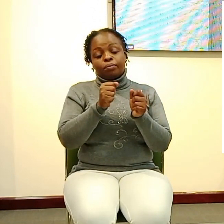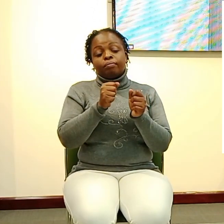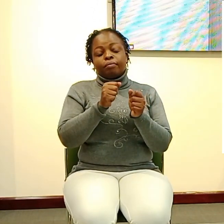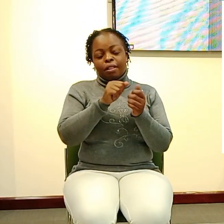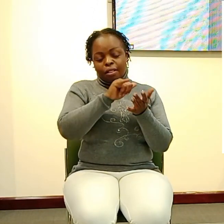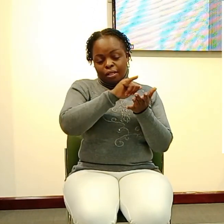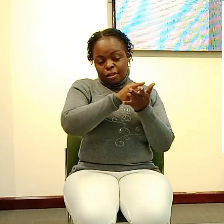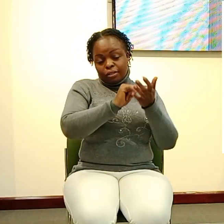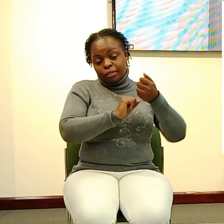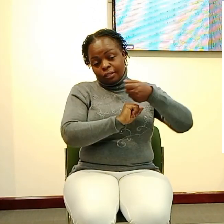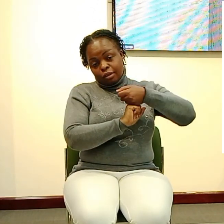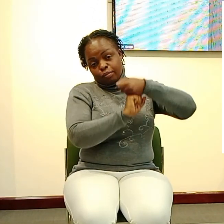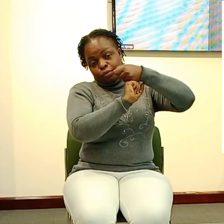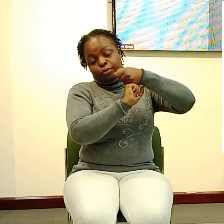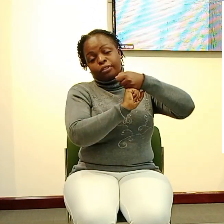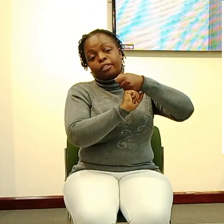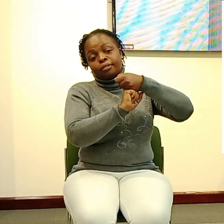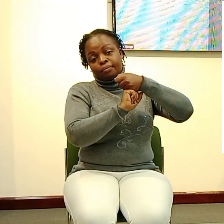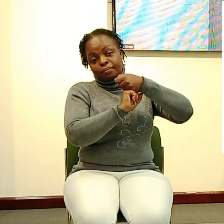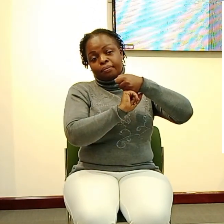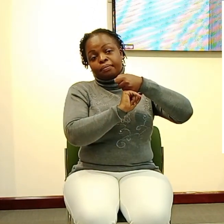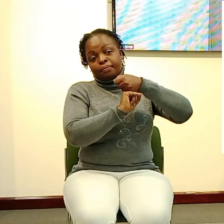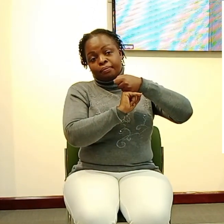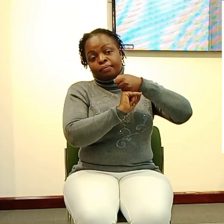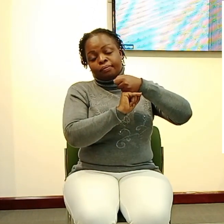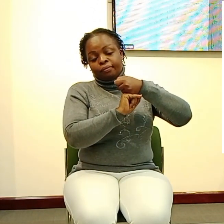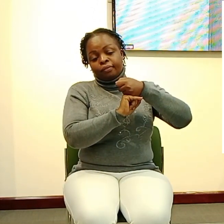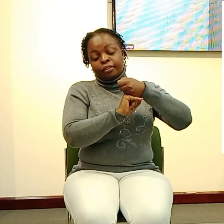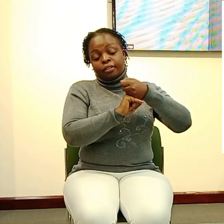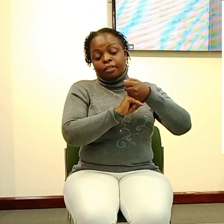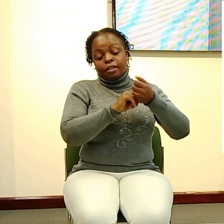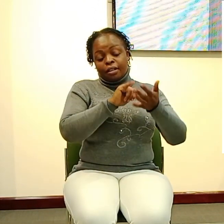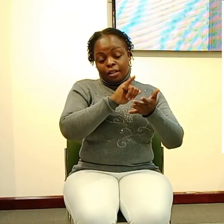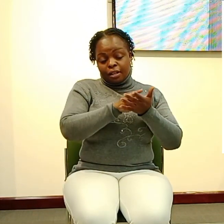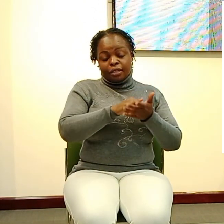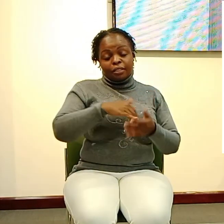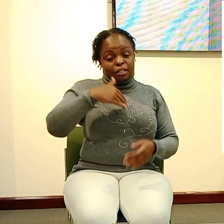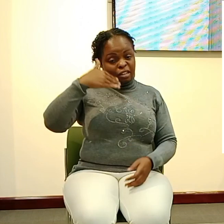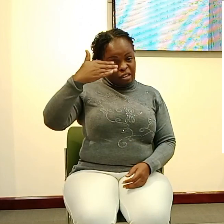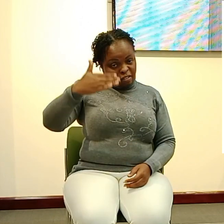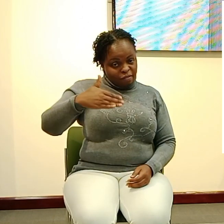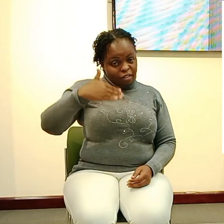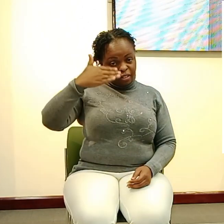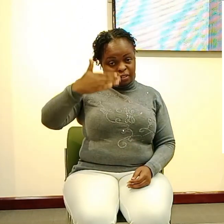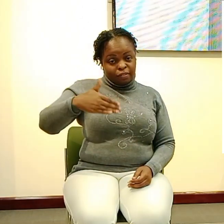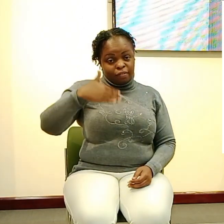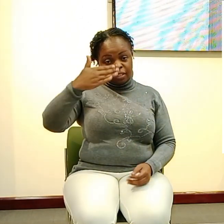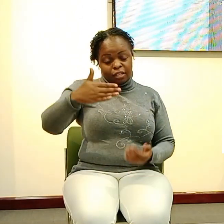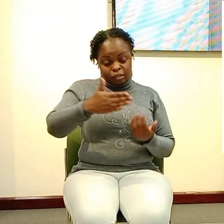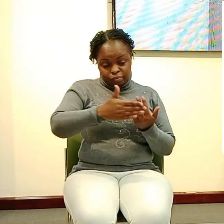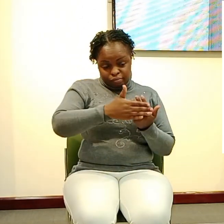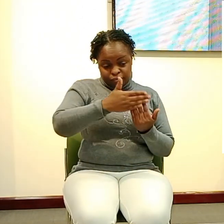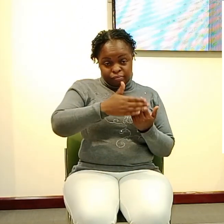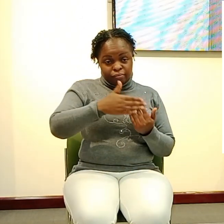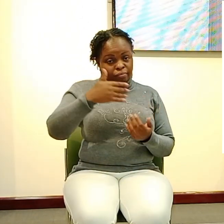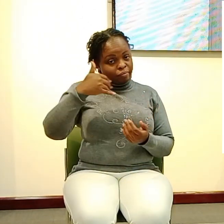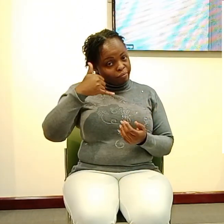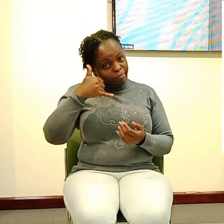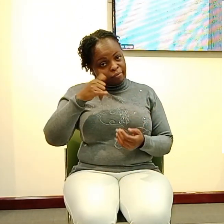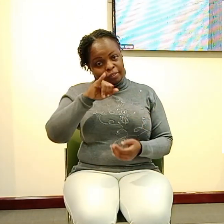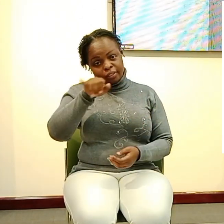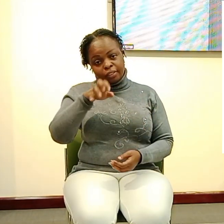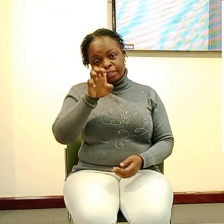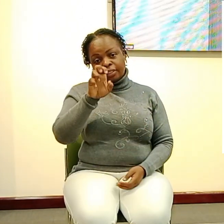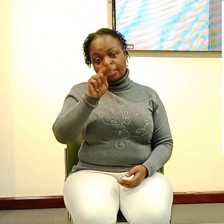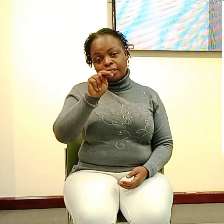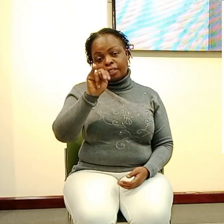support, that everyday call from Janine, from Daisy, and everyone who